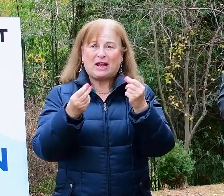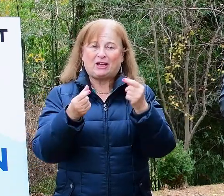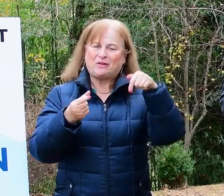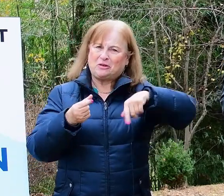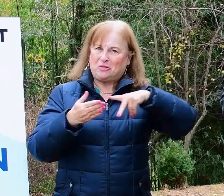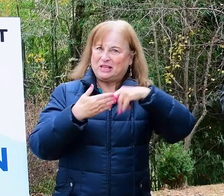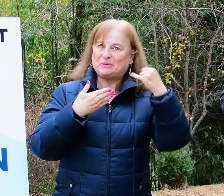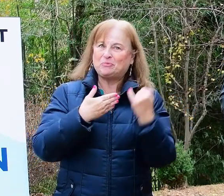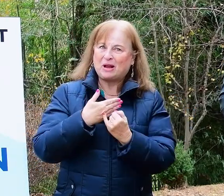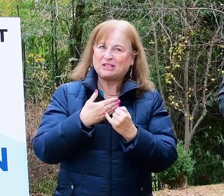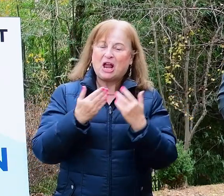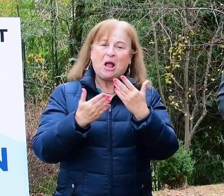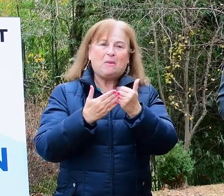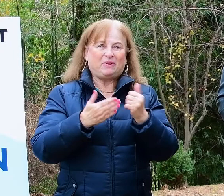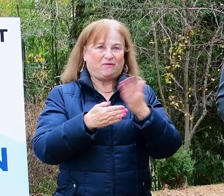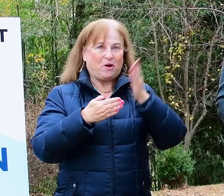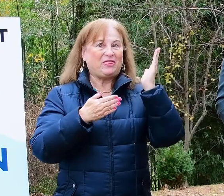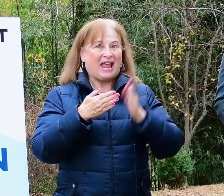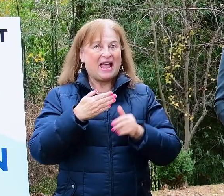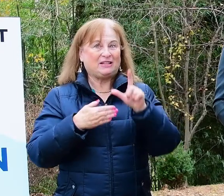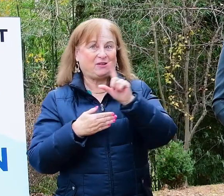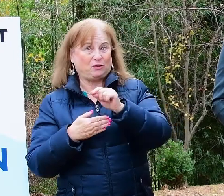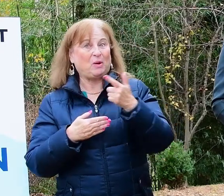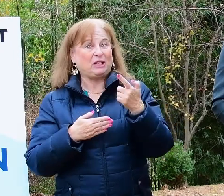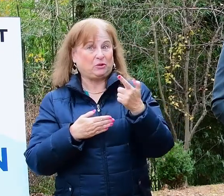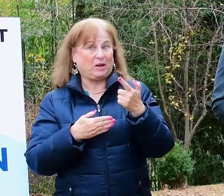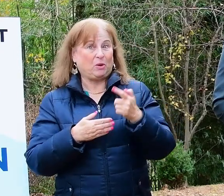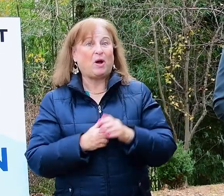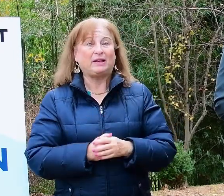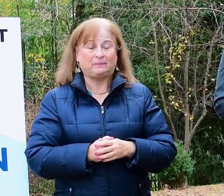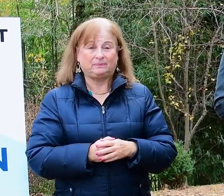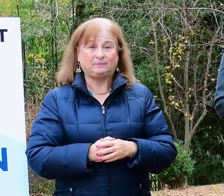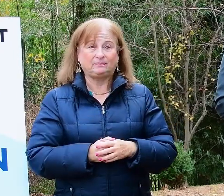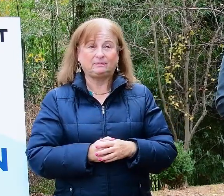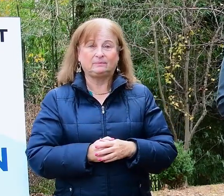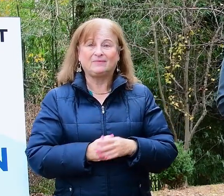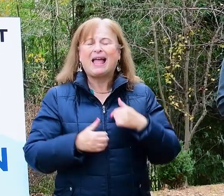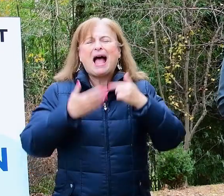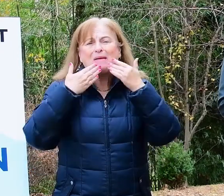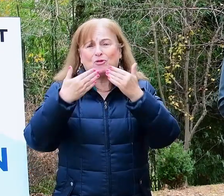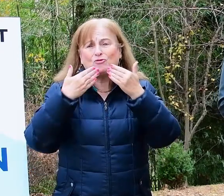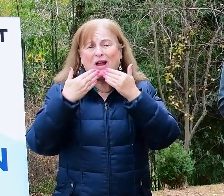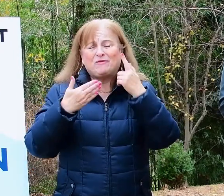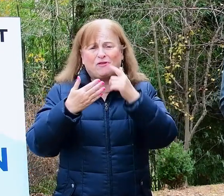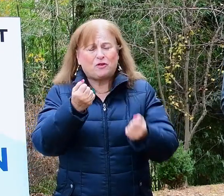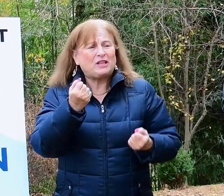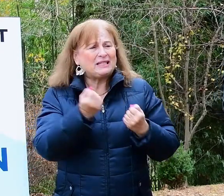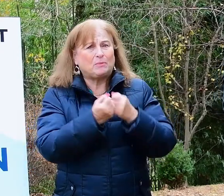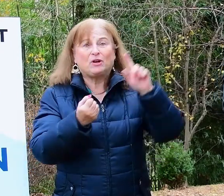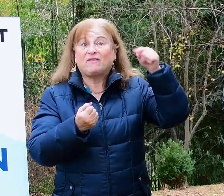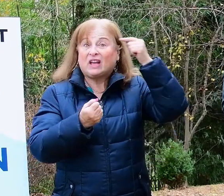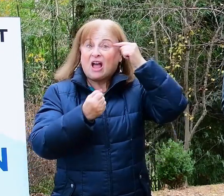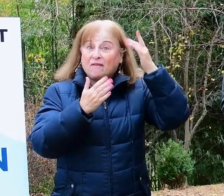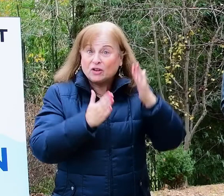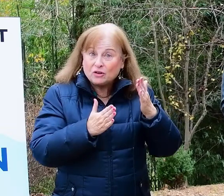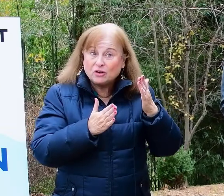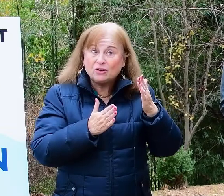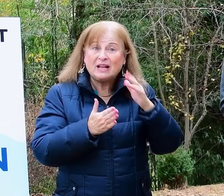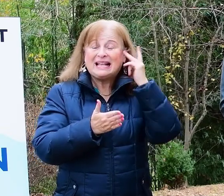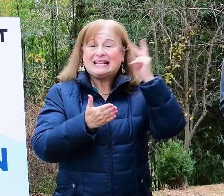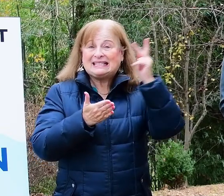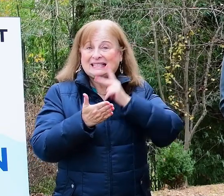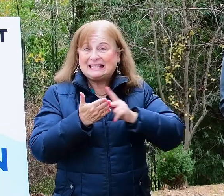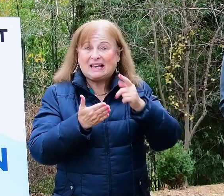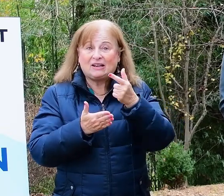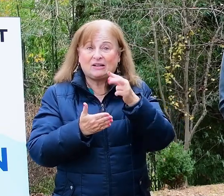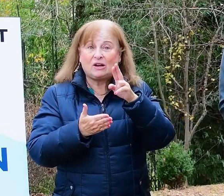this project before the end of 2021. I'm grateful for the support of the Governor,